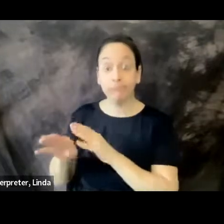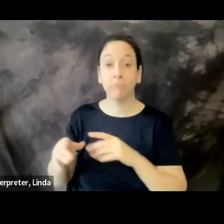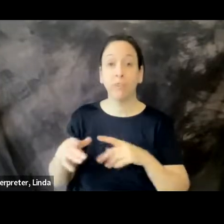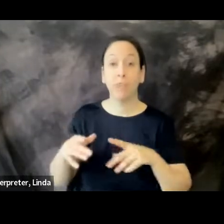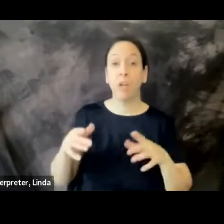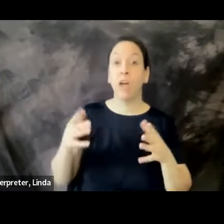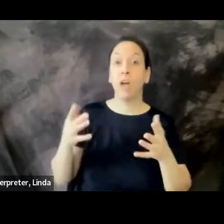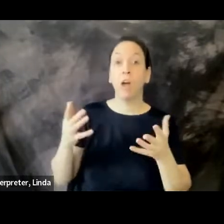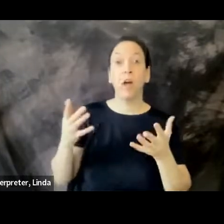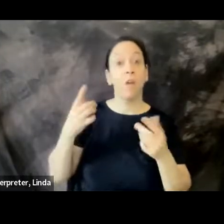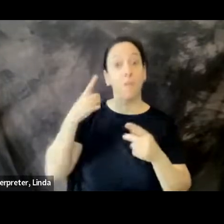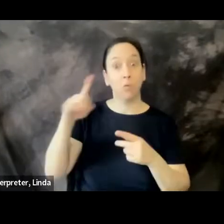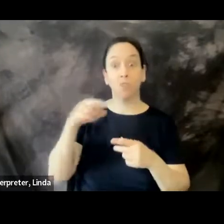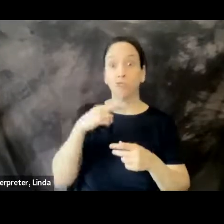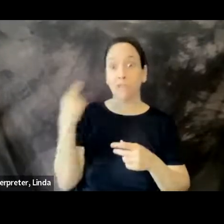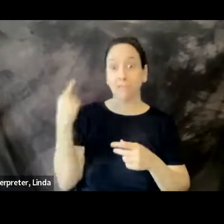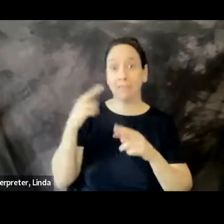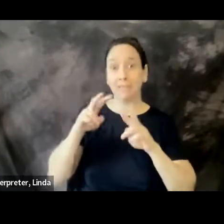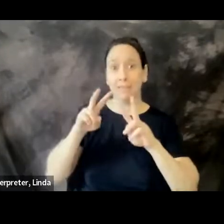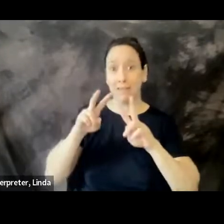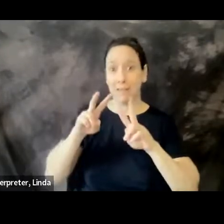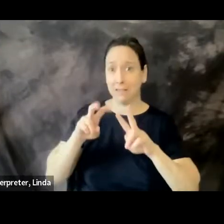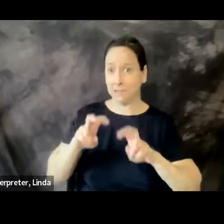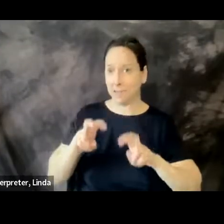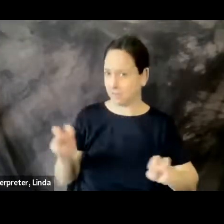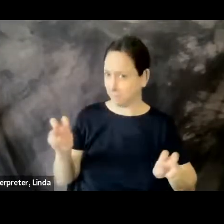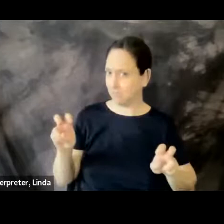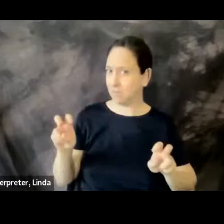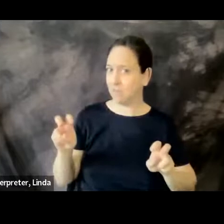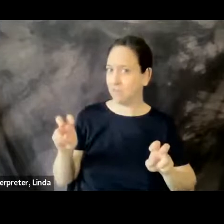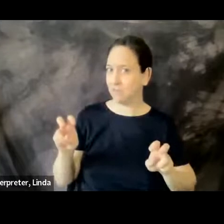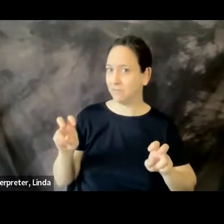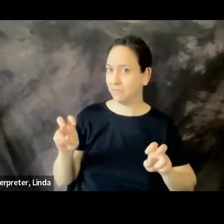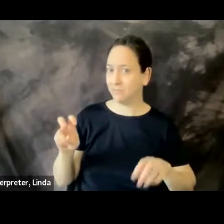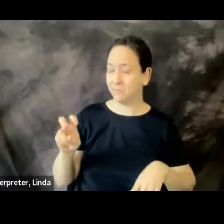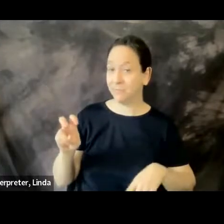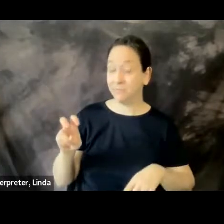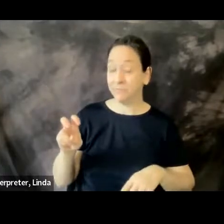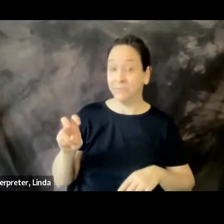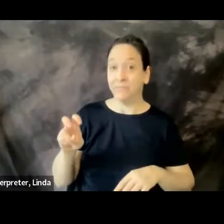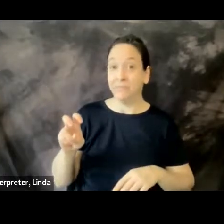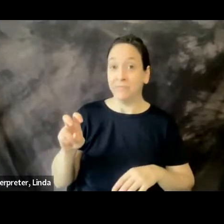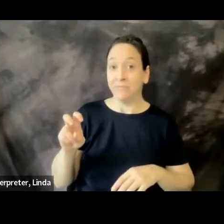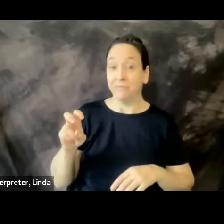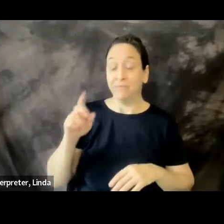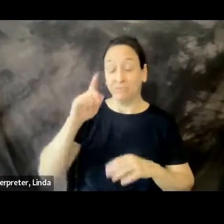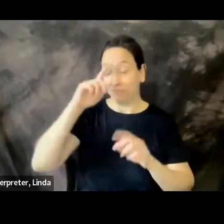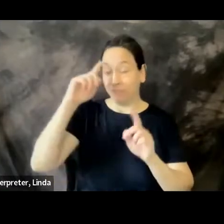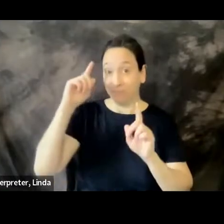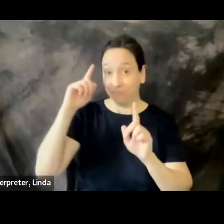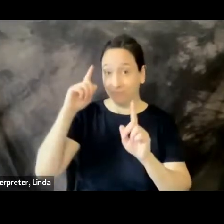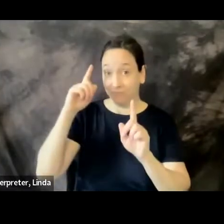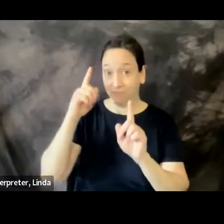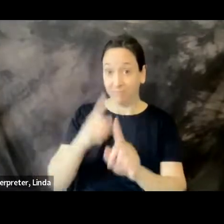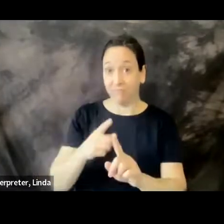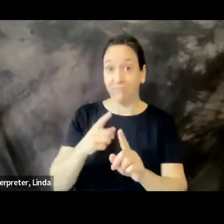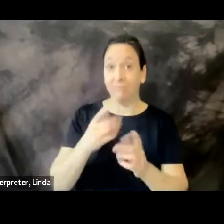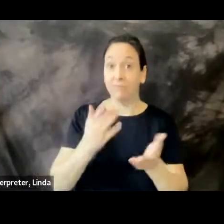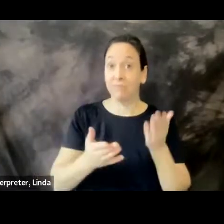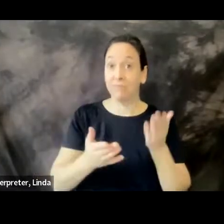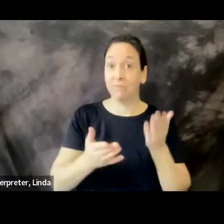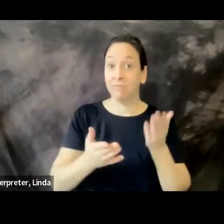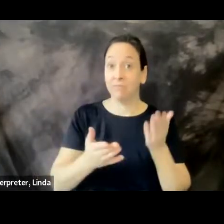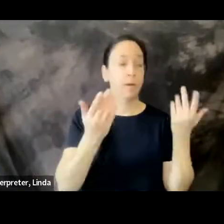assessment, which is a process that is meant to address whether or not a particular student's